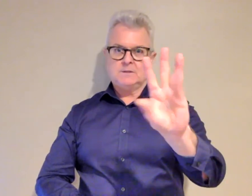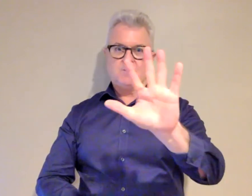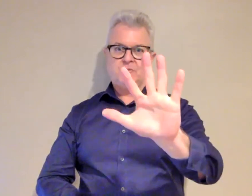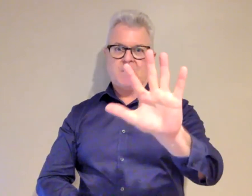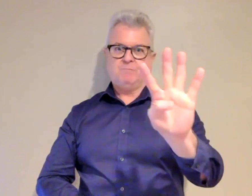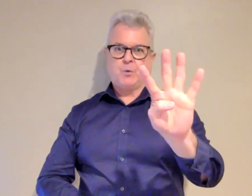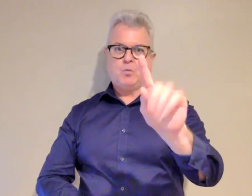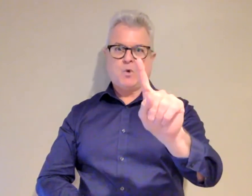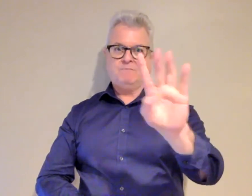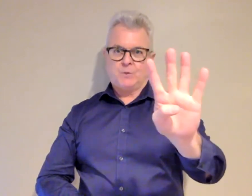at